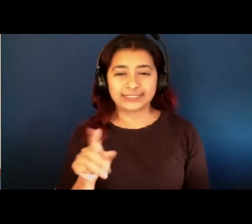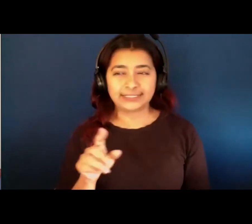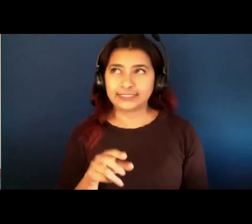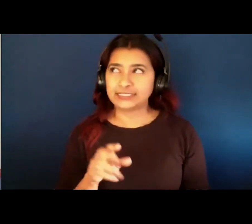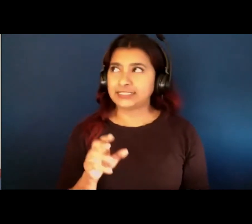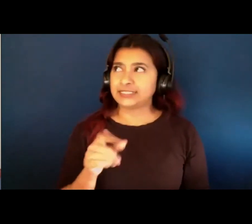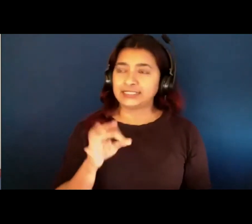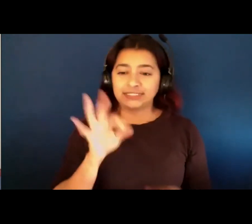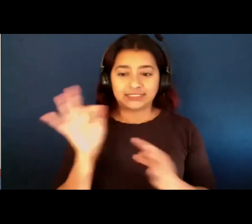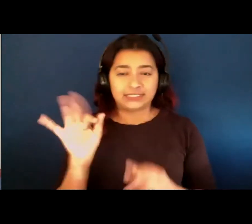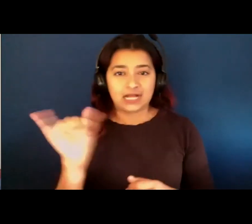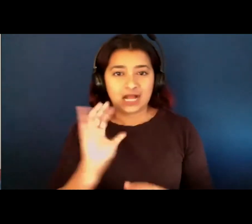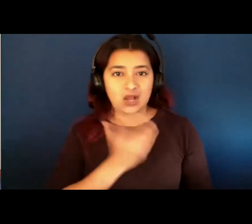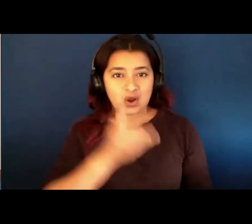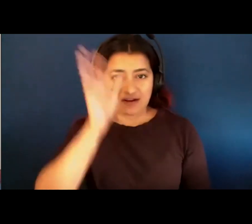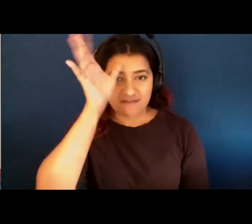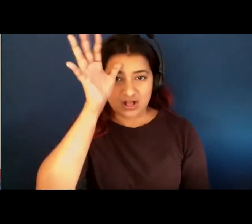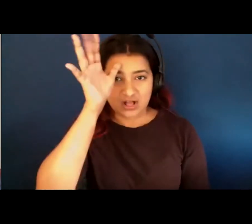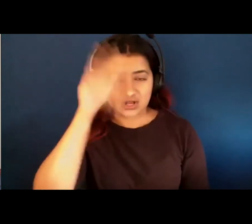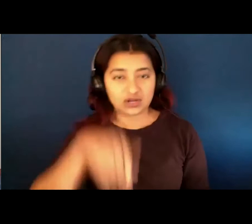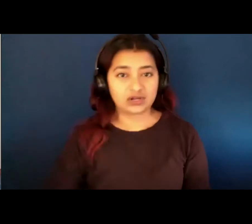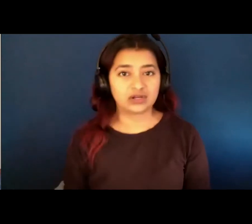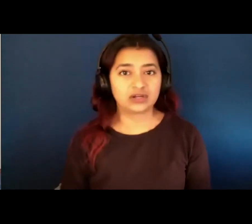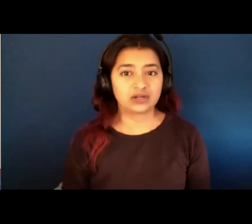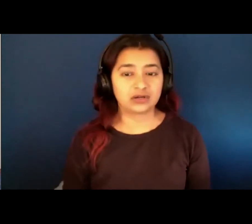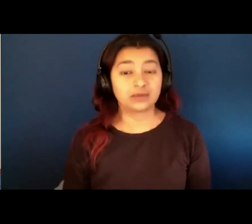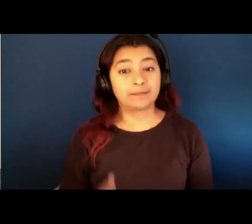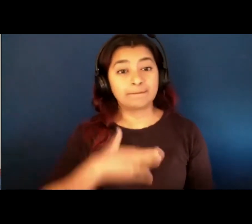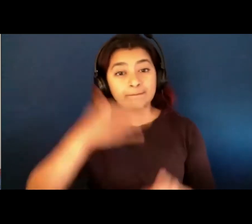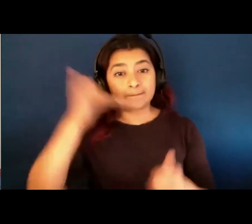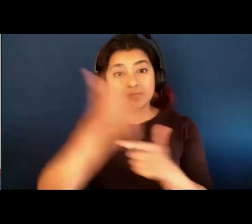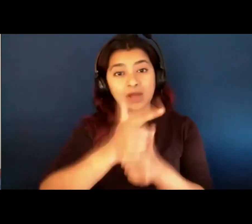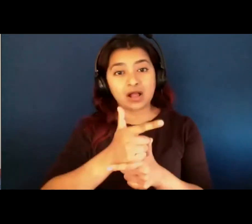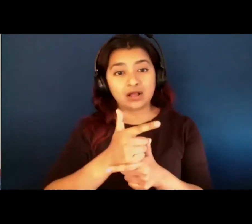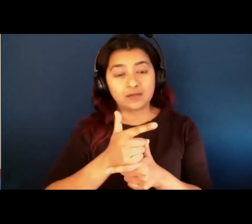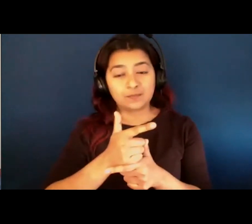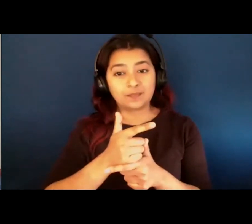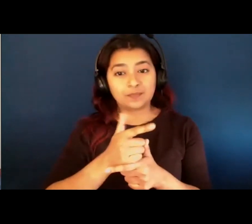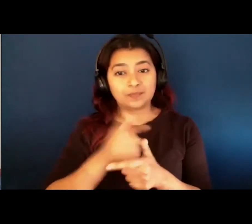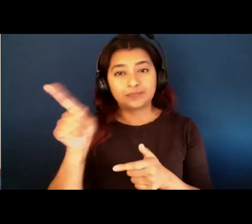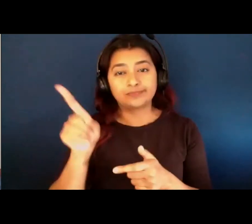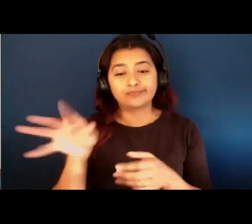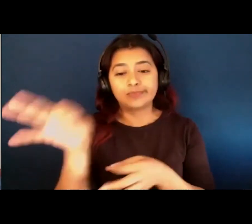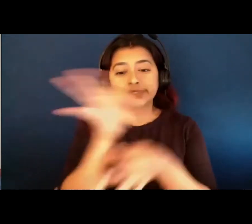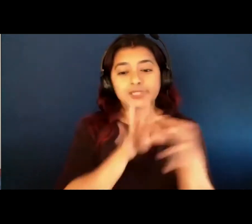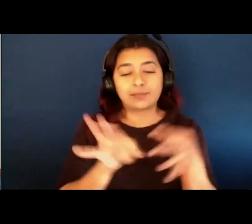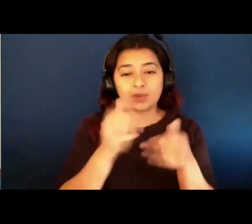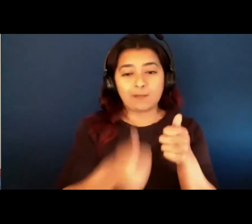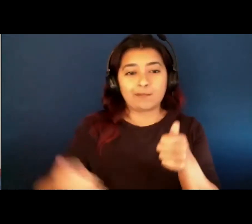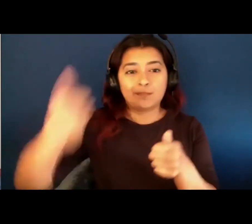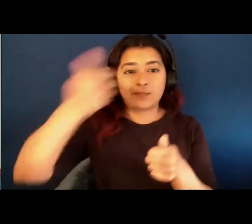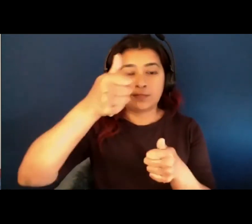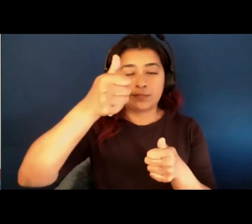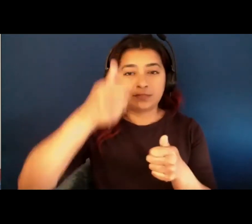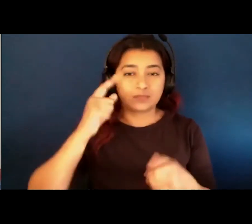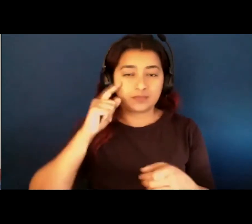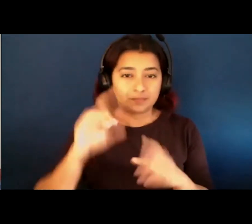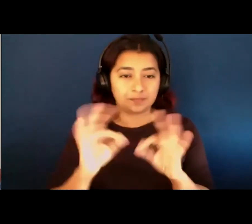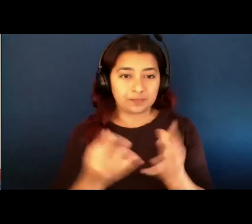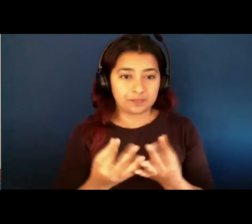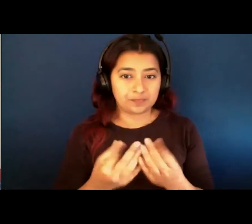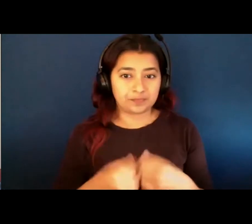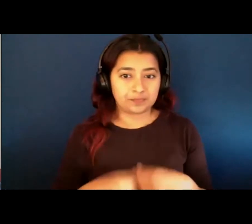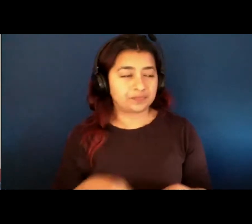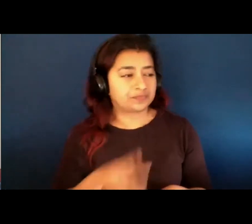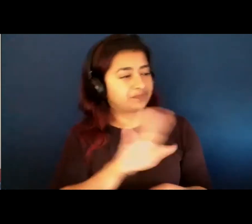father. My brother was the substitute patriarch. Ya